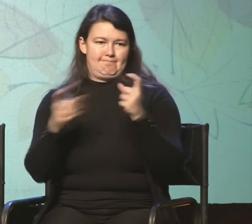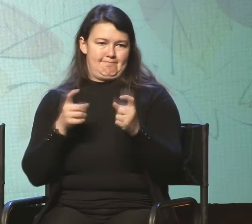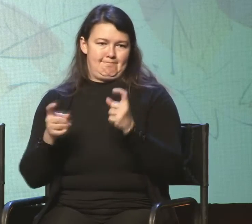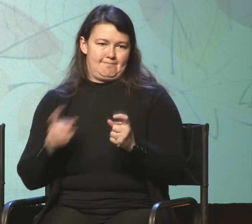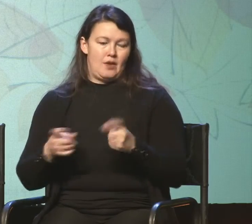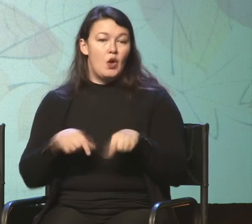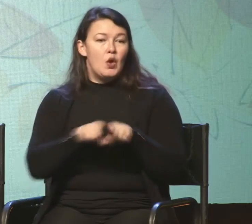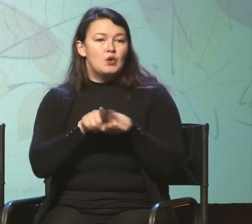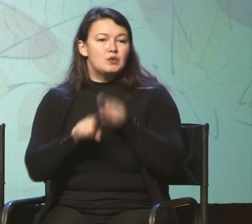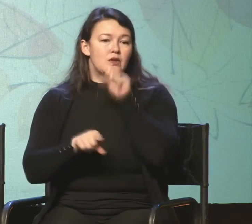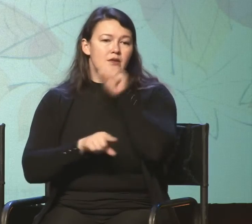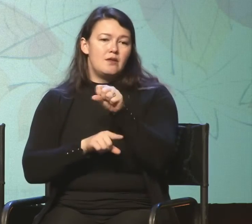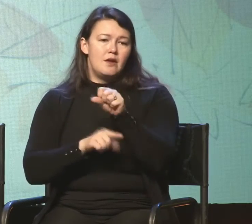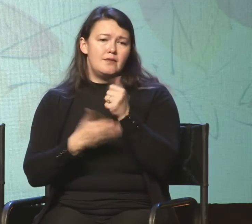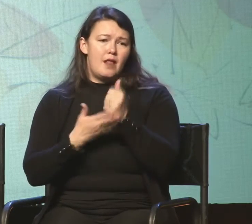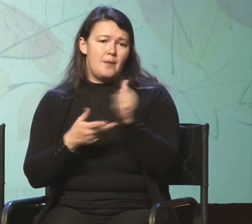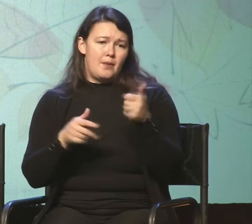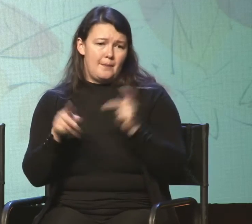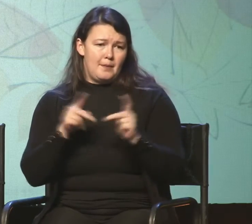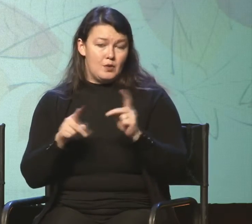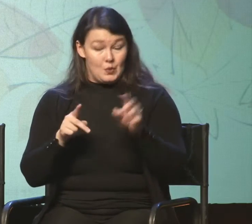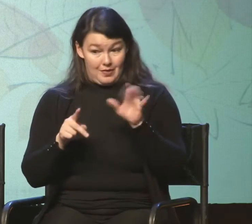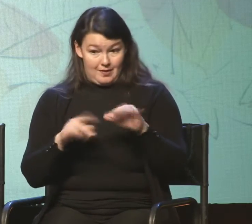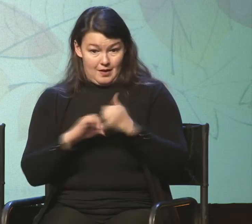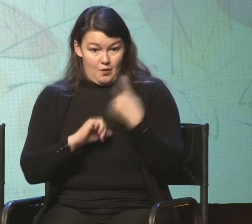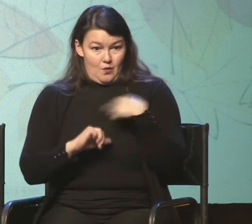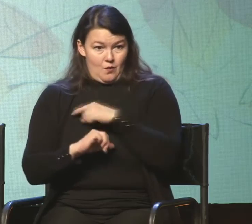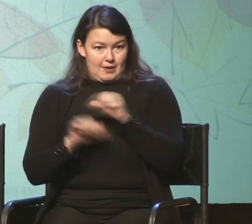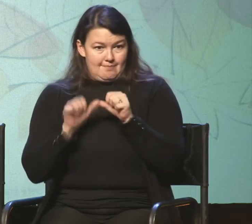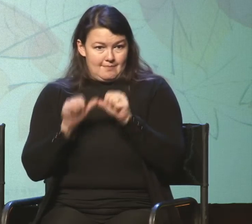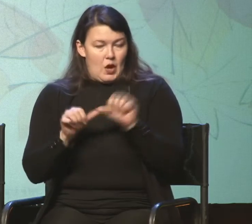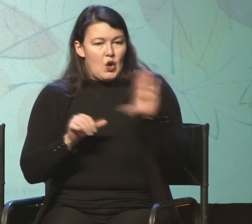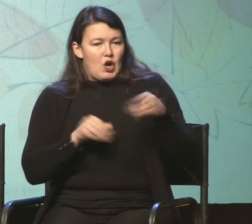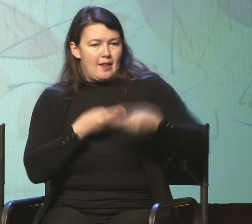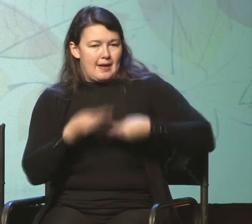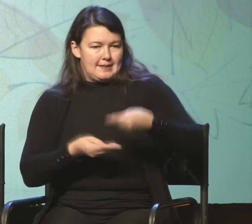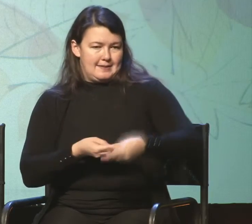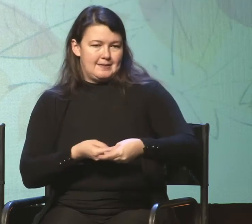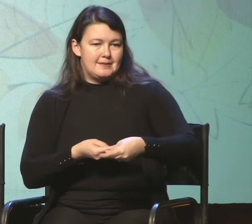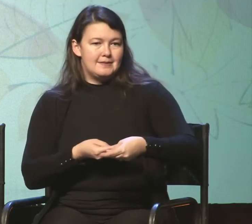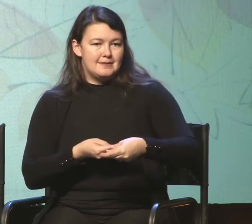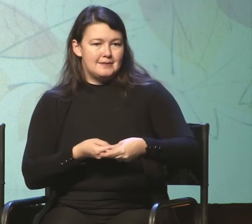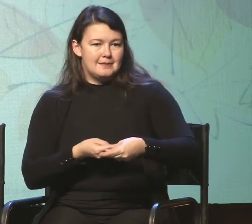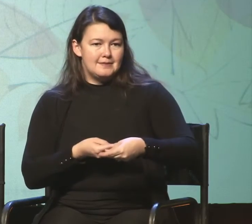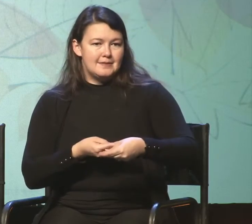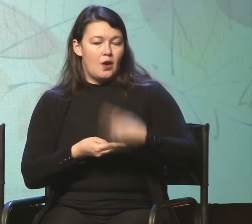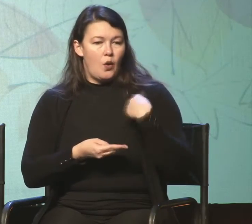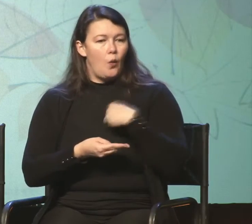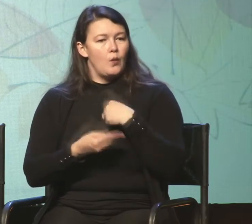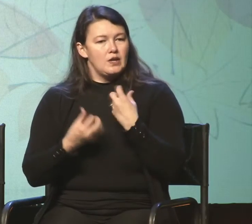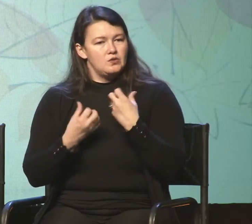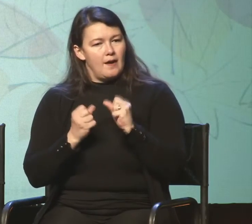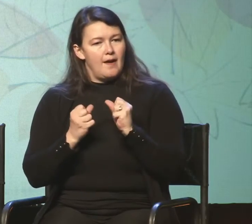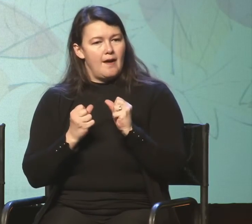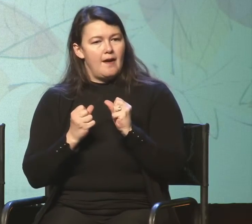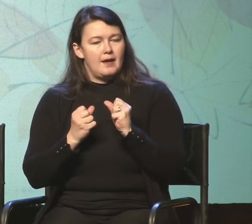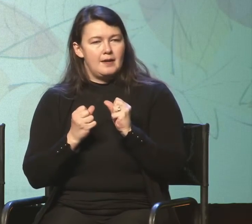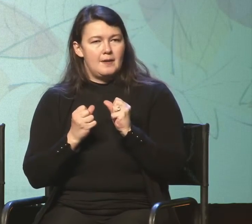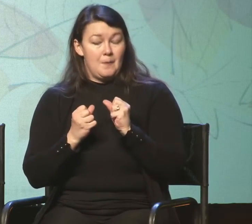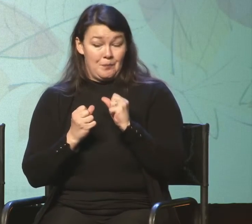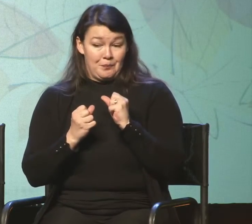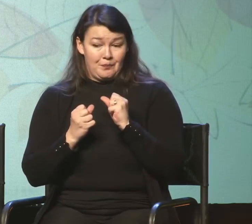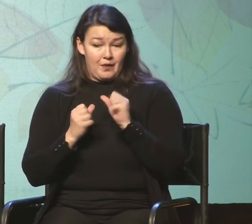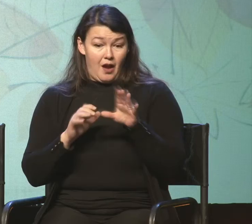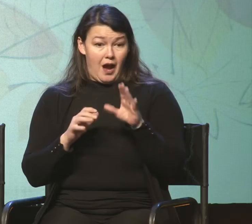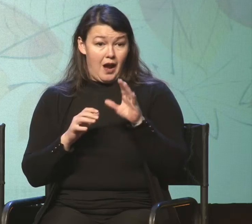also loved to help others. And so that's the way we carry on her legacy, and we just try to take our